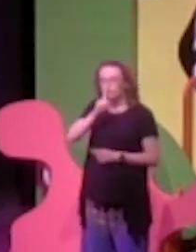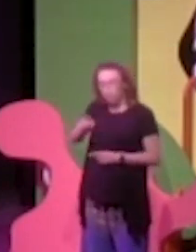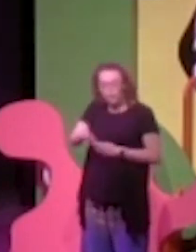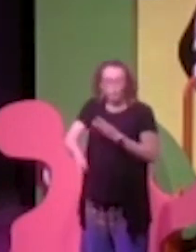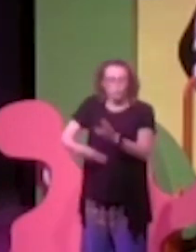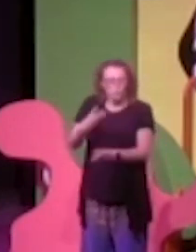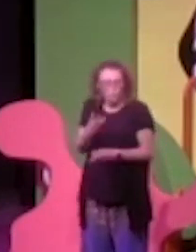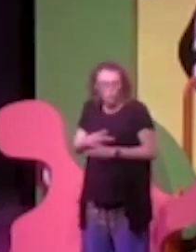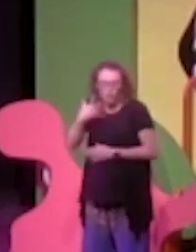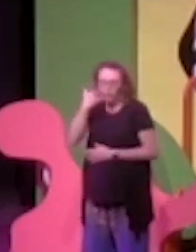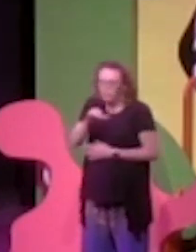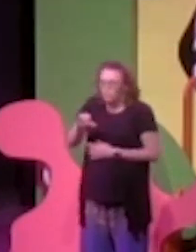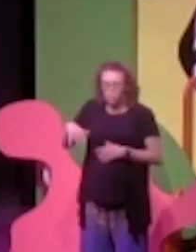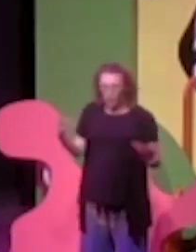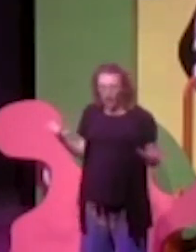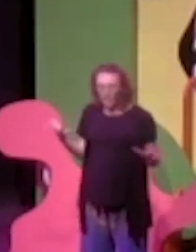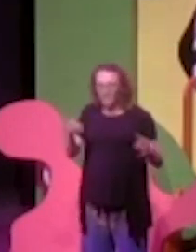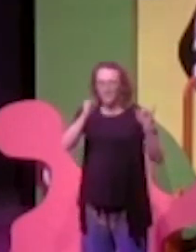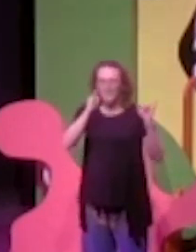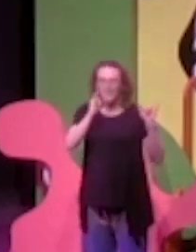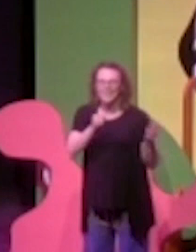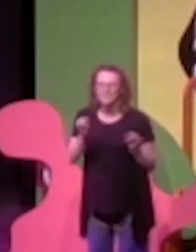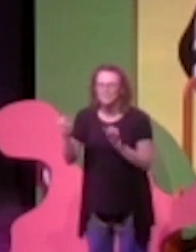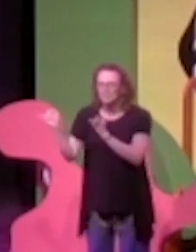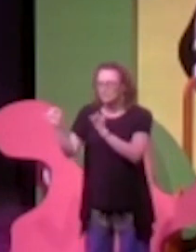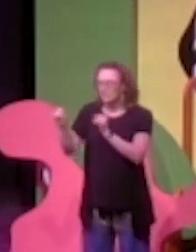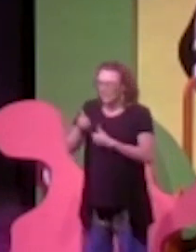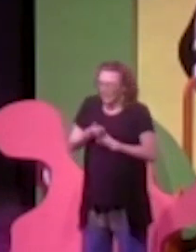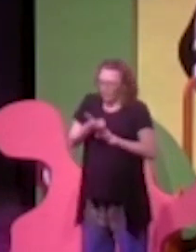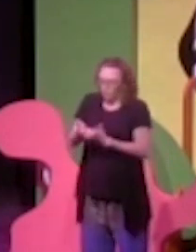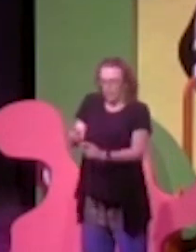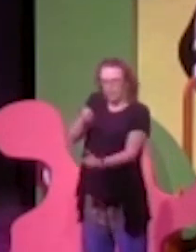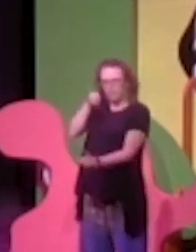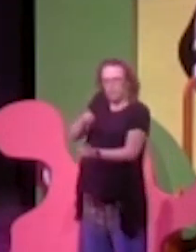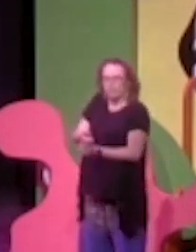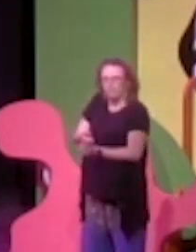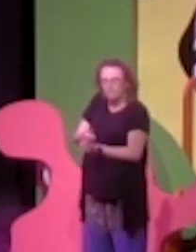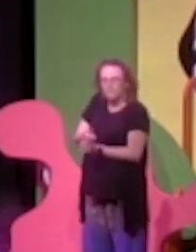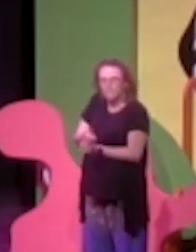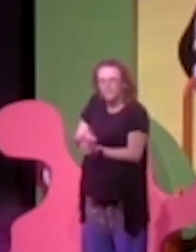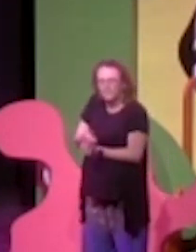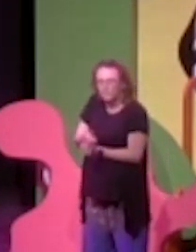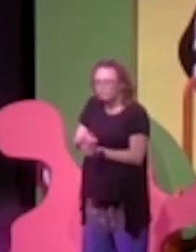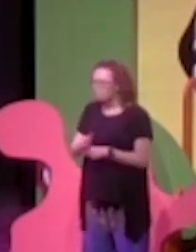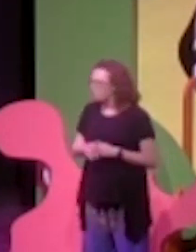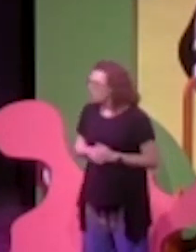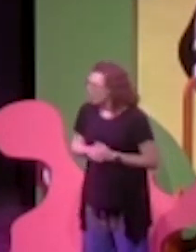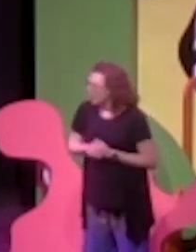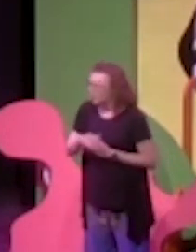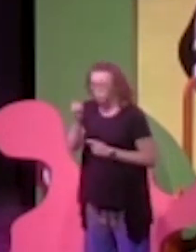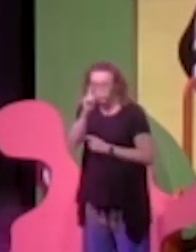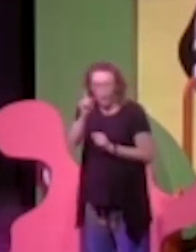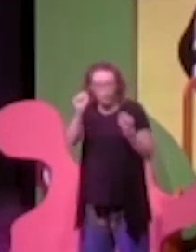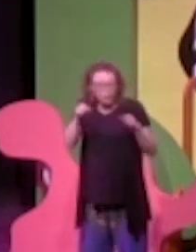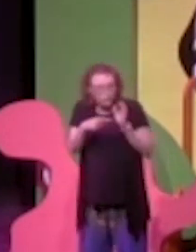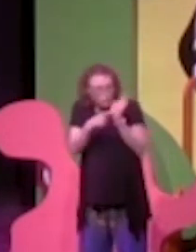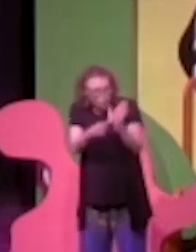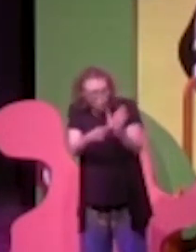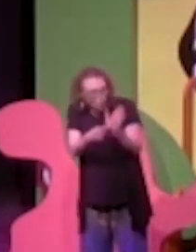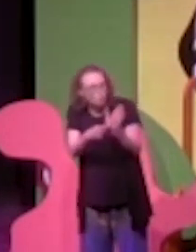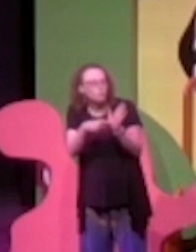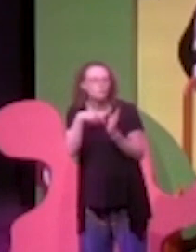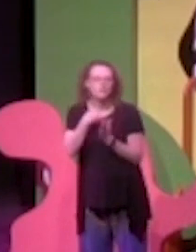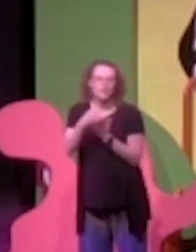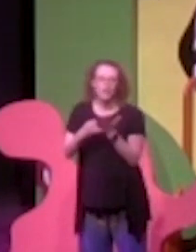is individuality. And the place where we can express that freely is in the arts. Our